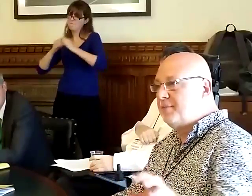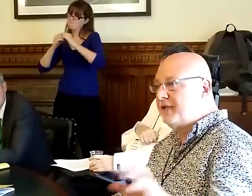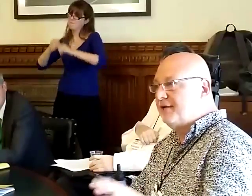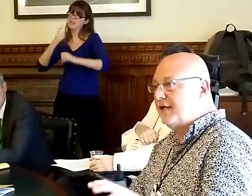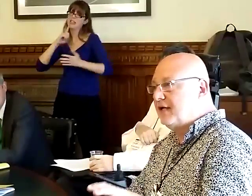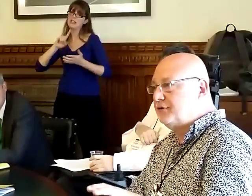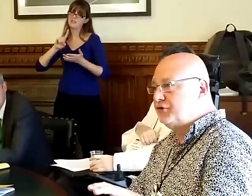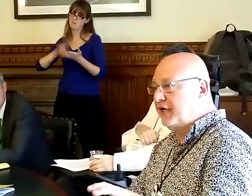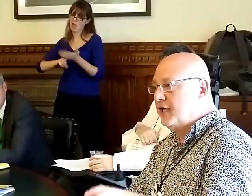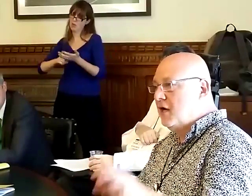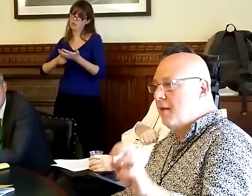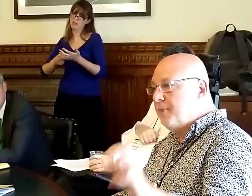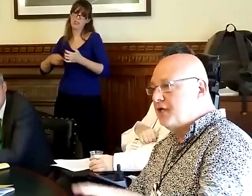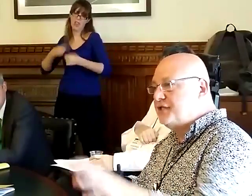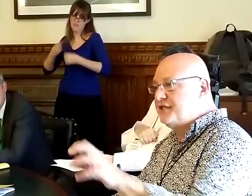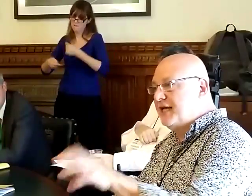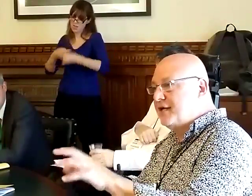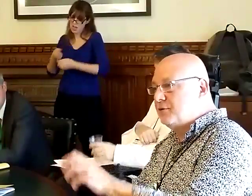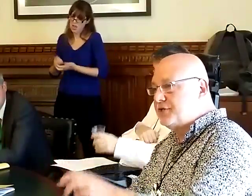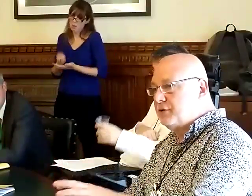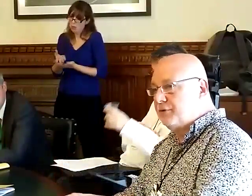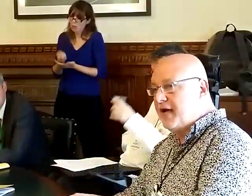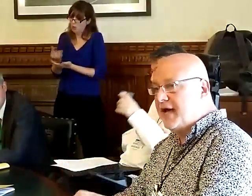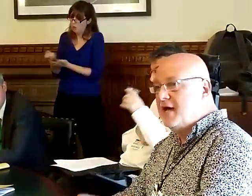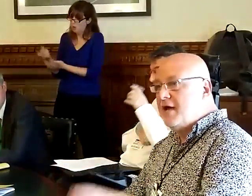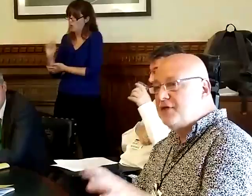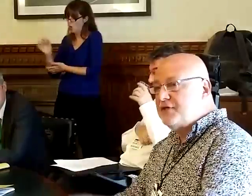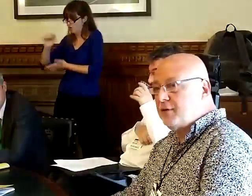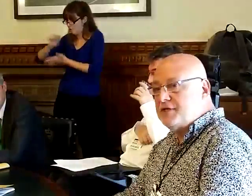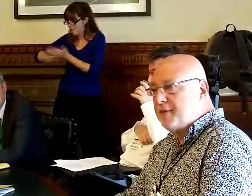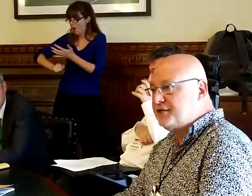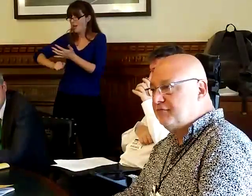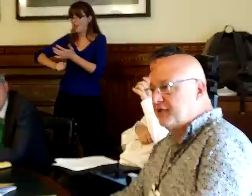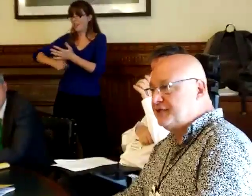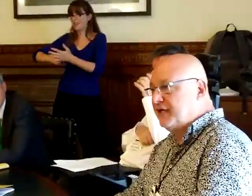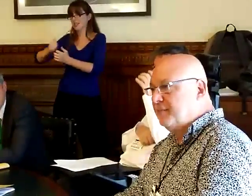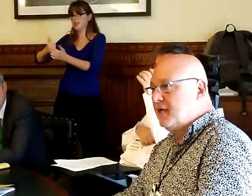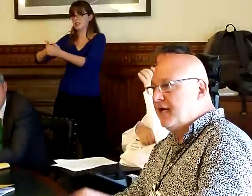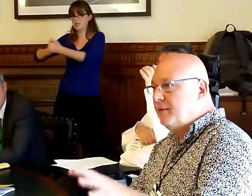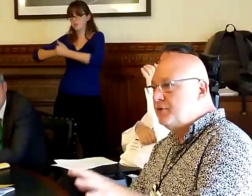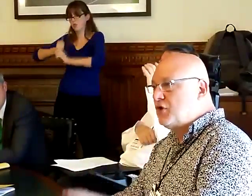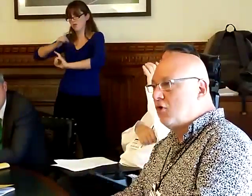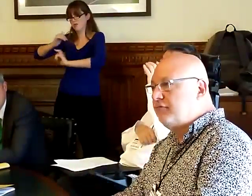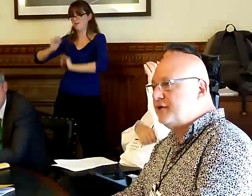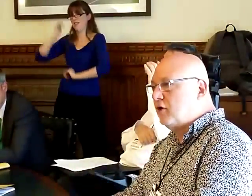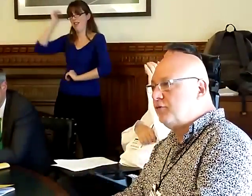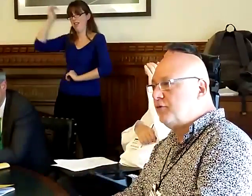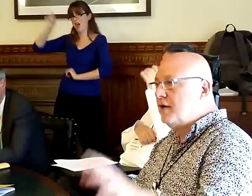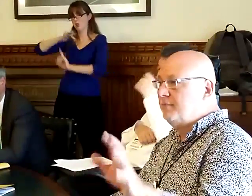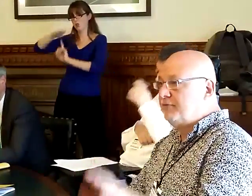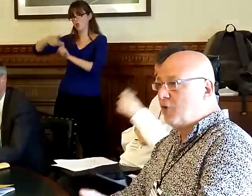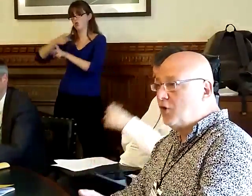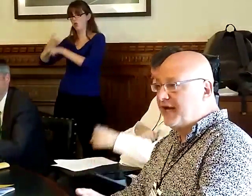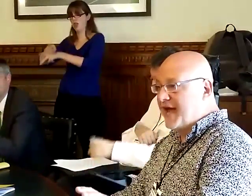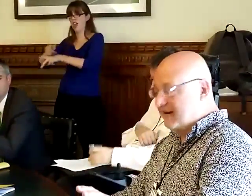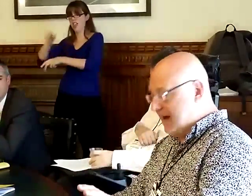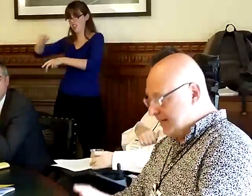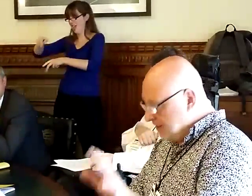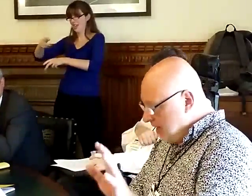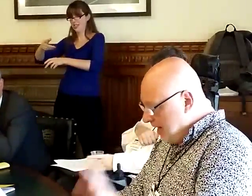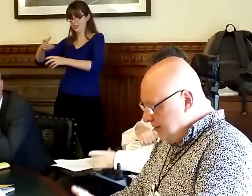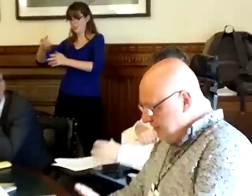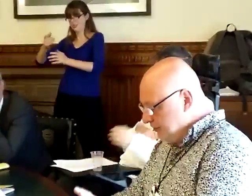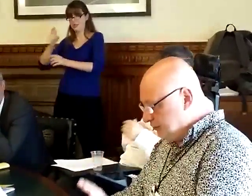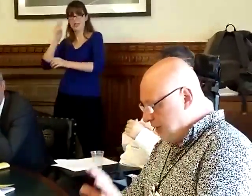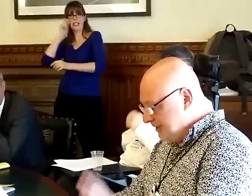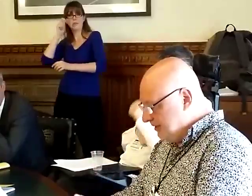a year up and down the country purchasing adult social care, there's no inspection regime. It was got rid of before the Care